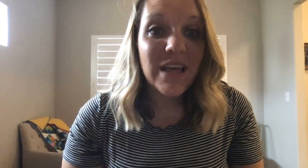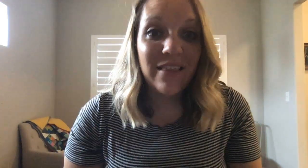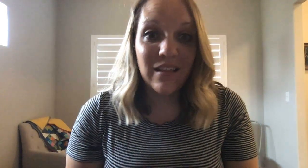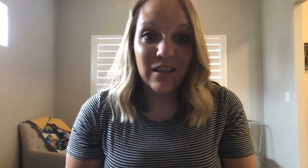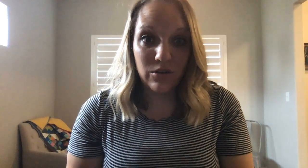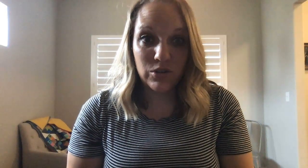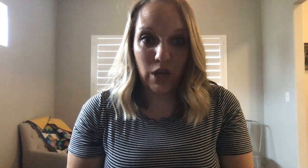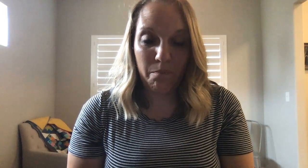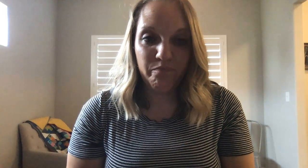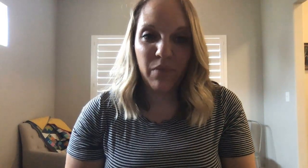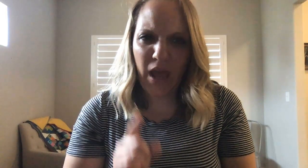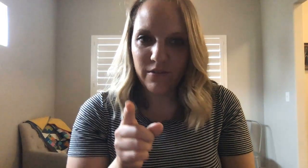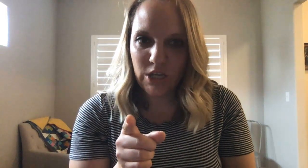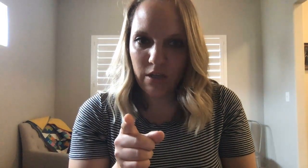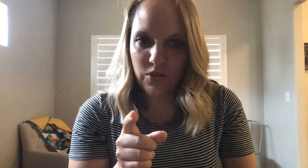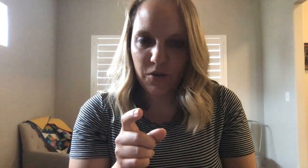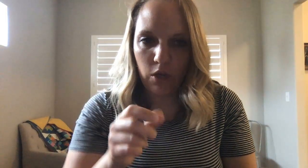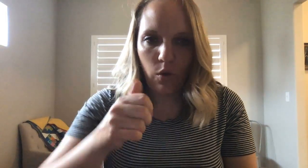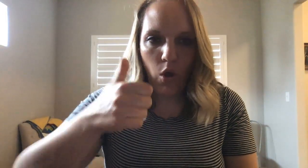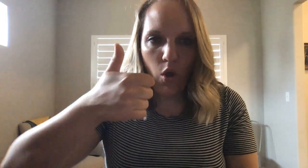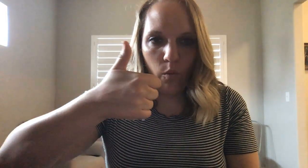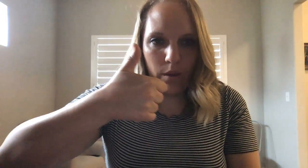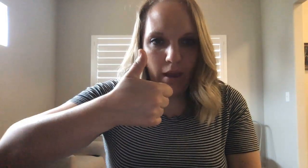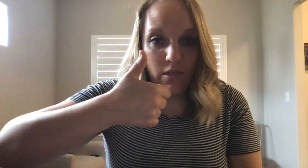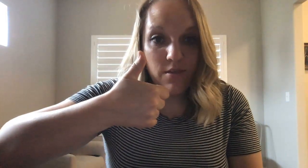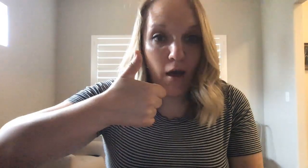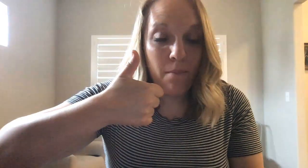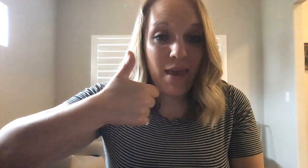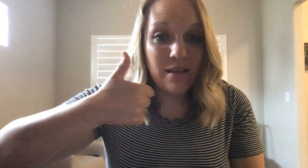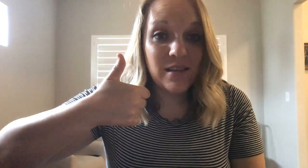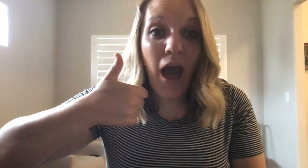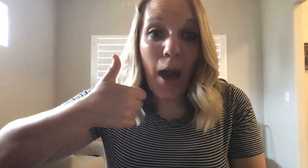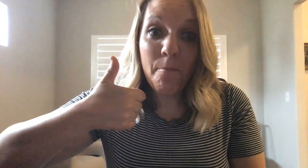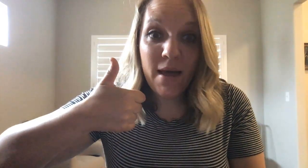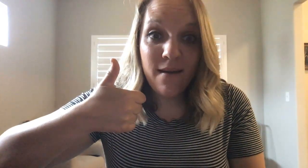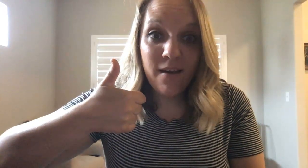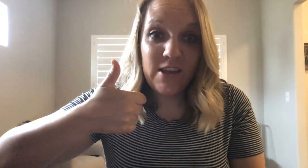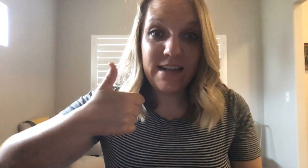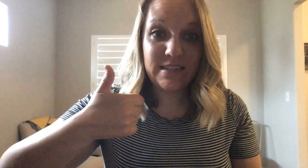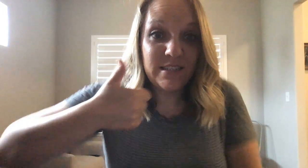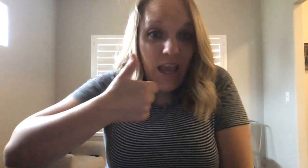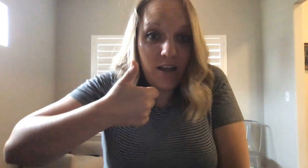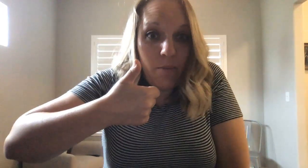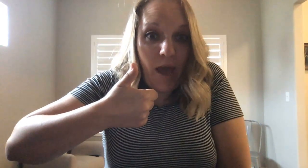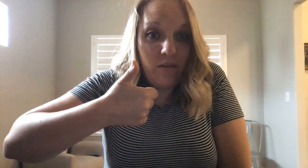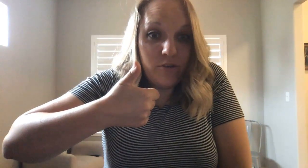Said the Little Stream. But I have a challenge for you. When my thumb is up, you need to stand up out of your